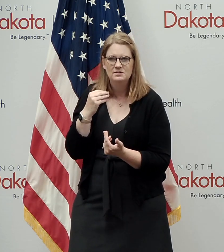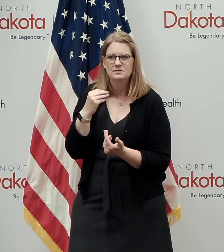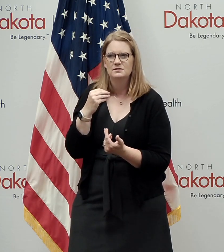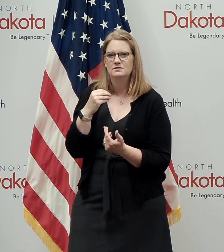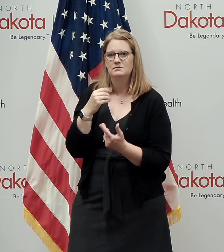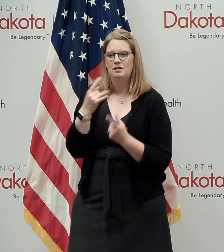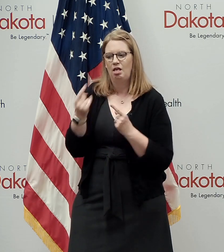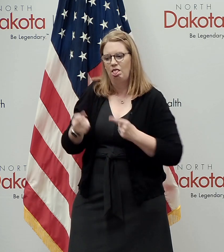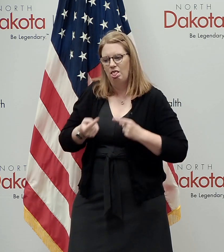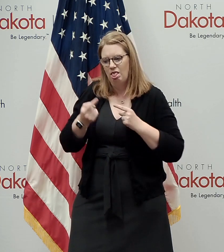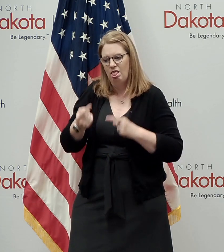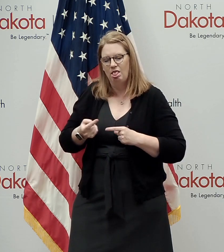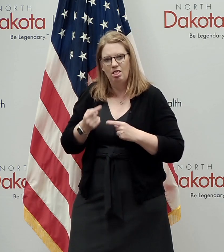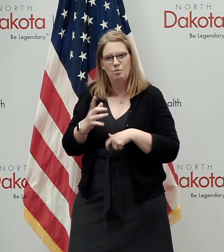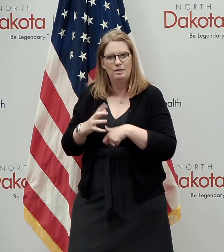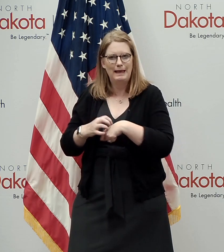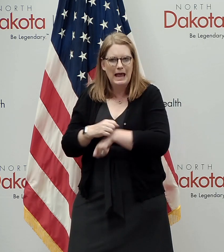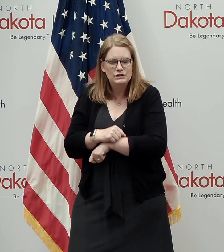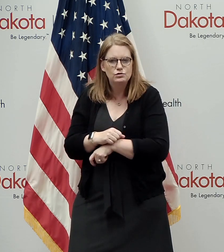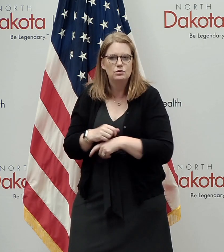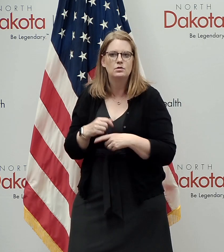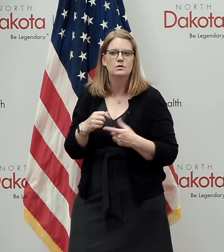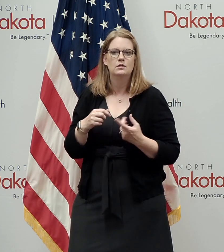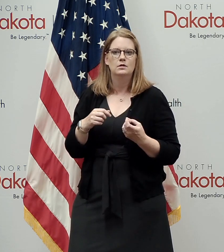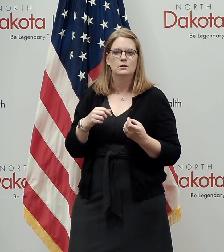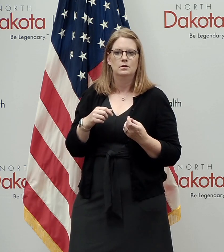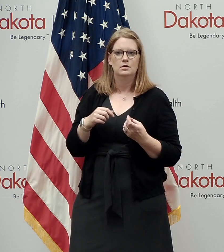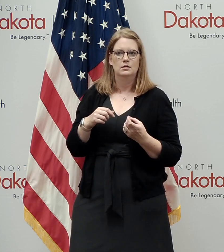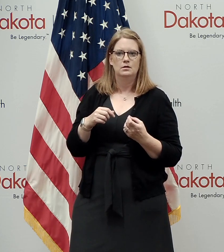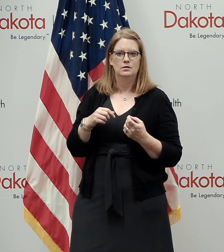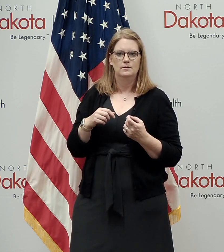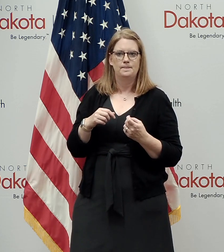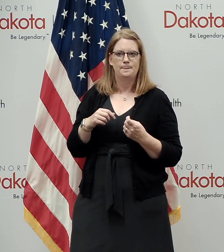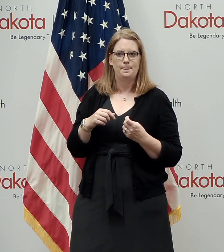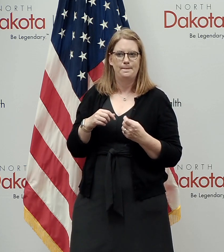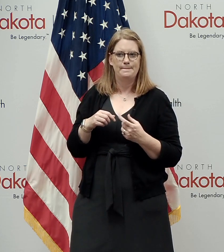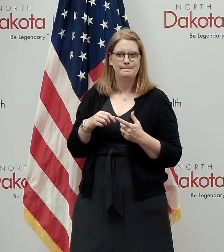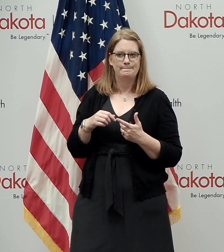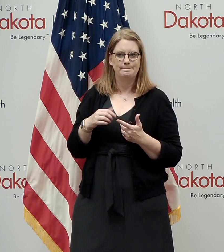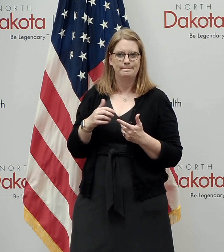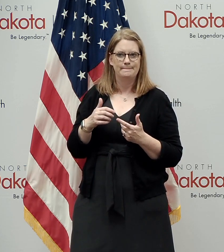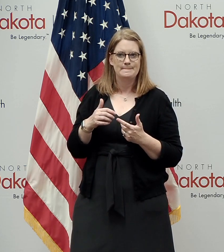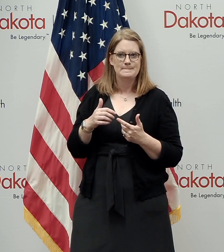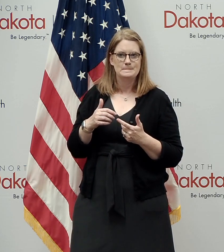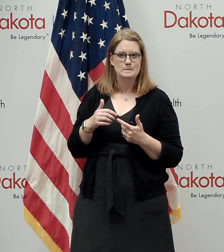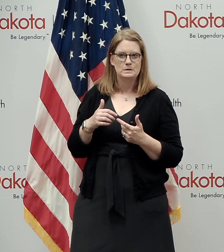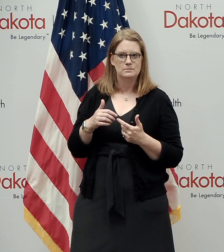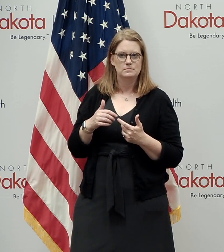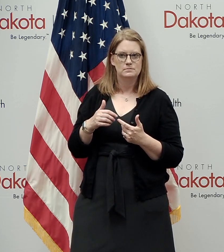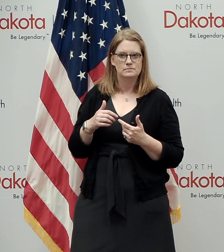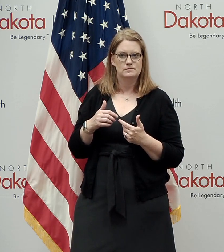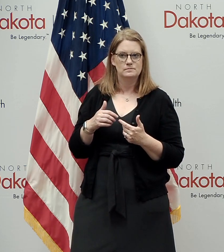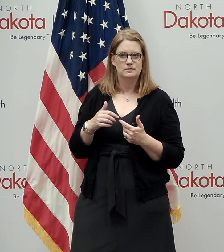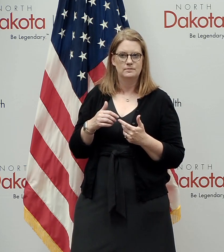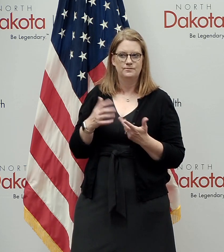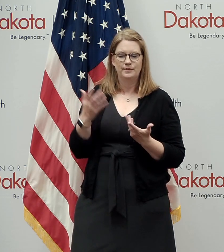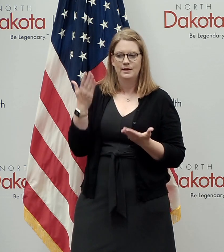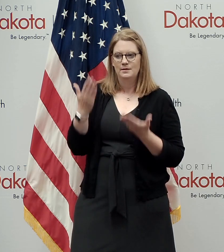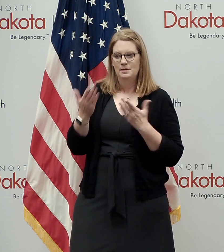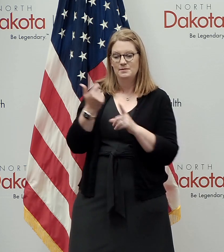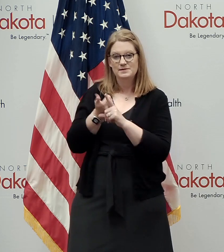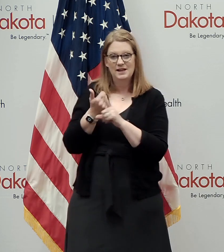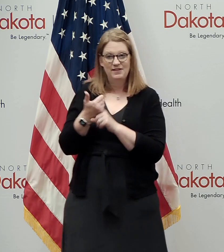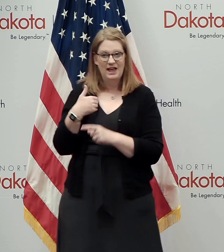a battle with cancer, some kid might have had to draw the genetic, card where they have